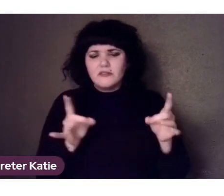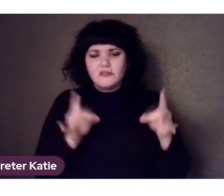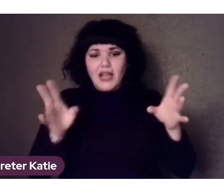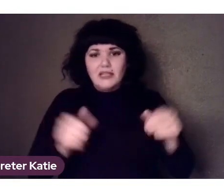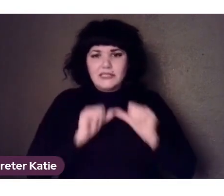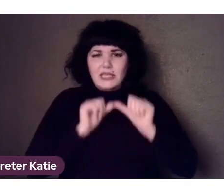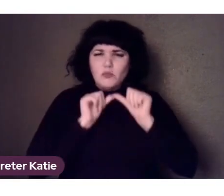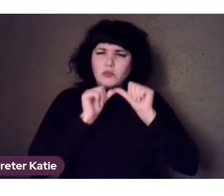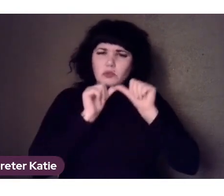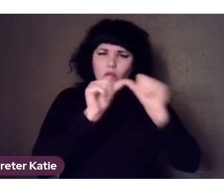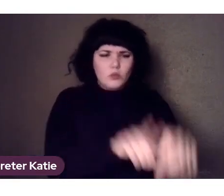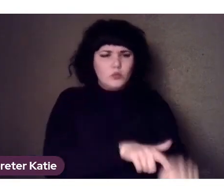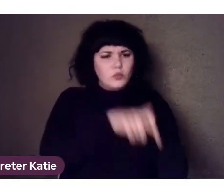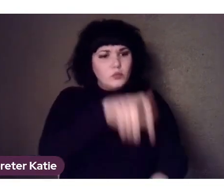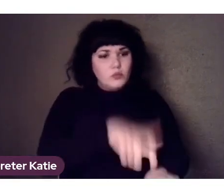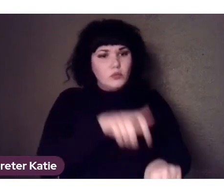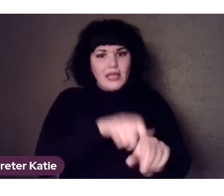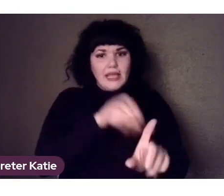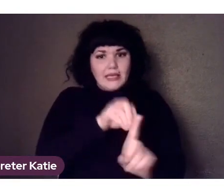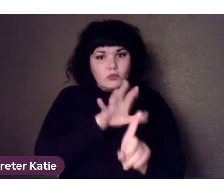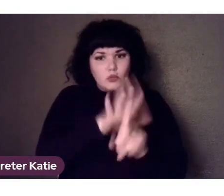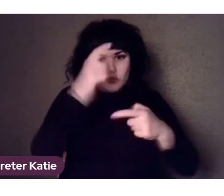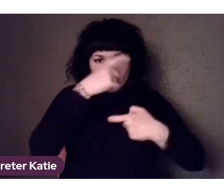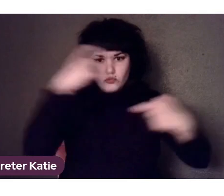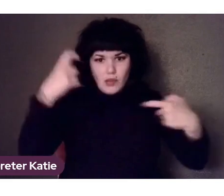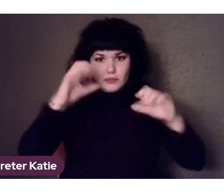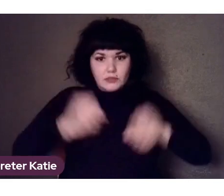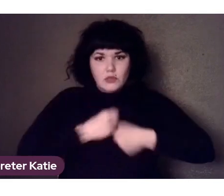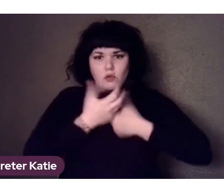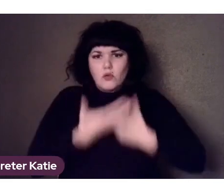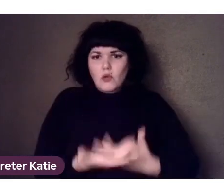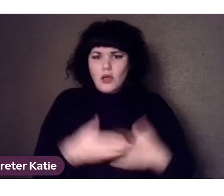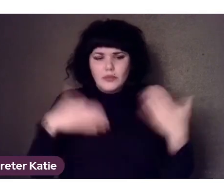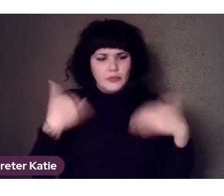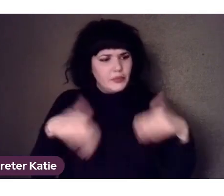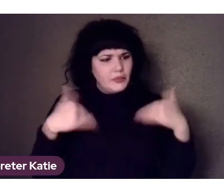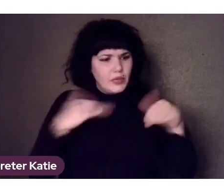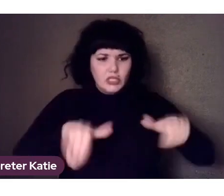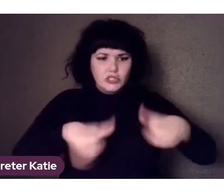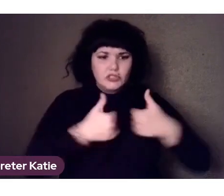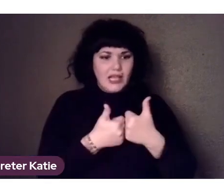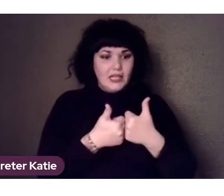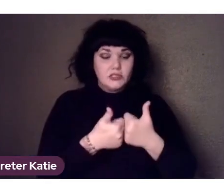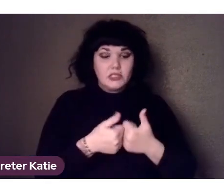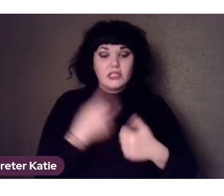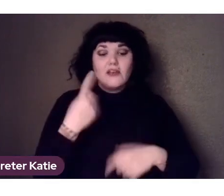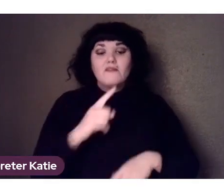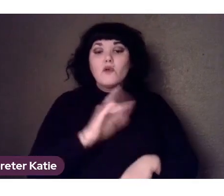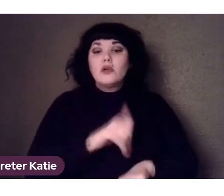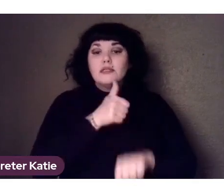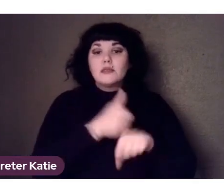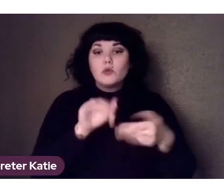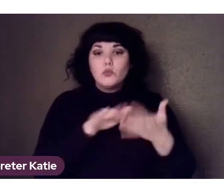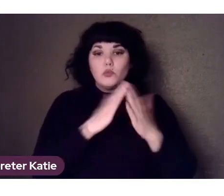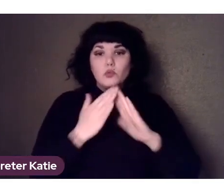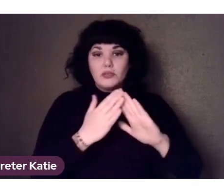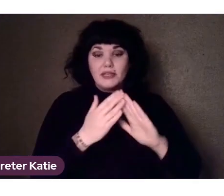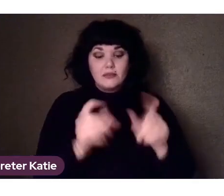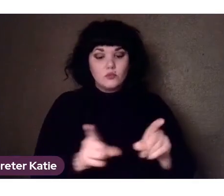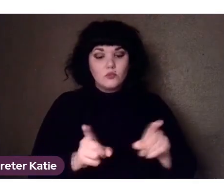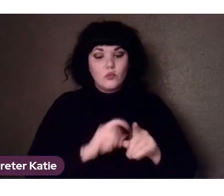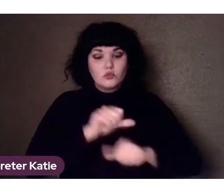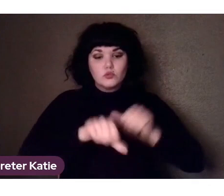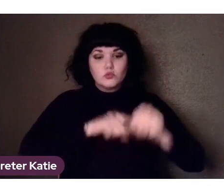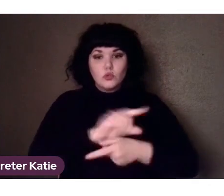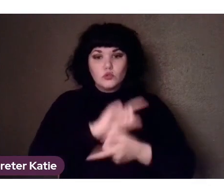exposure to trauma all present tremendous challenges in creating community and/or social change. Some